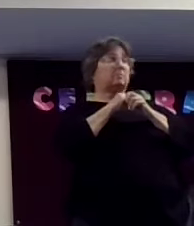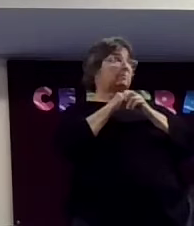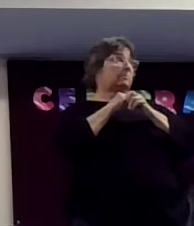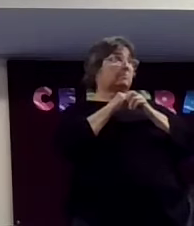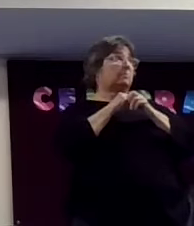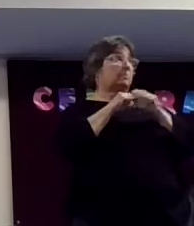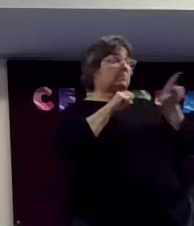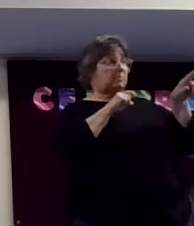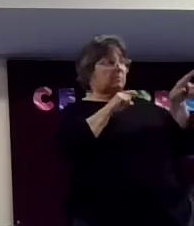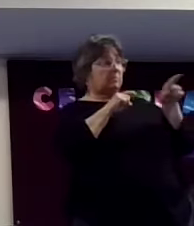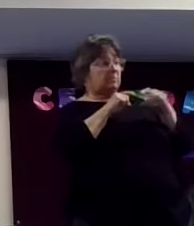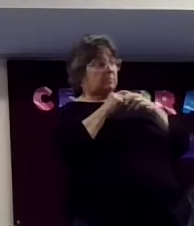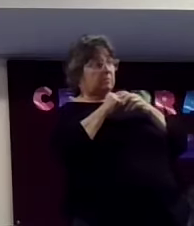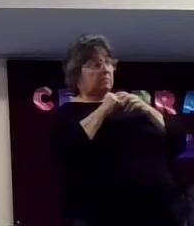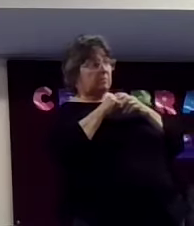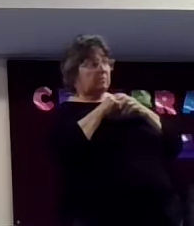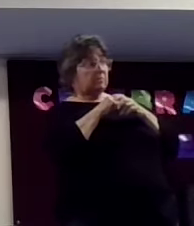Yes.